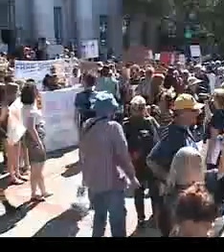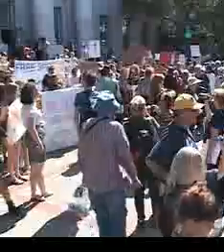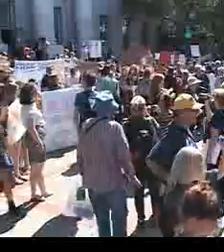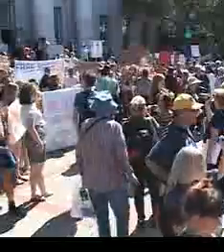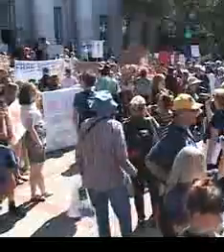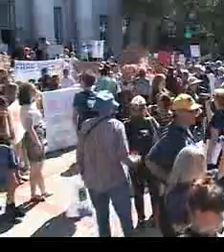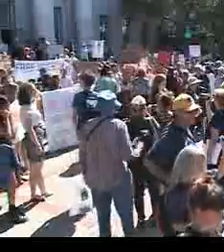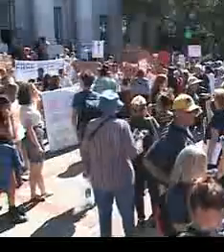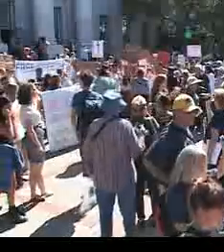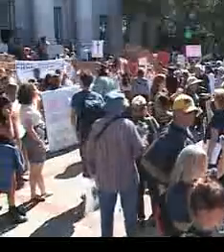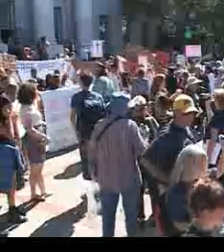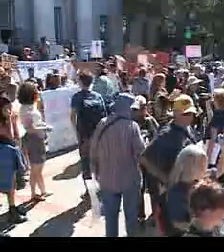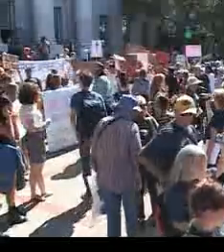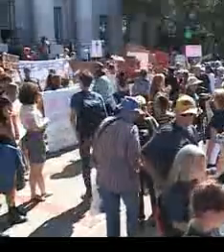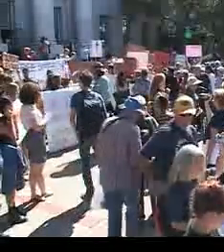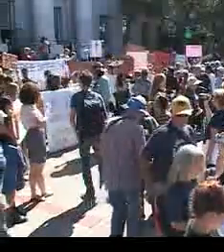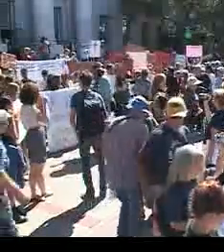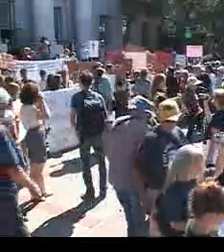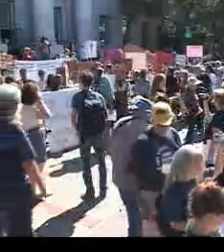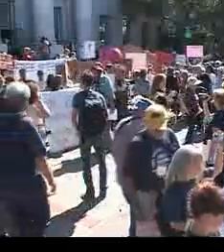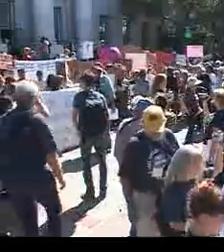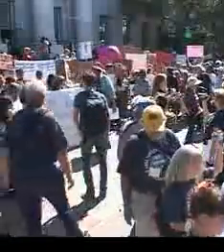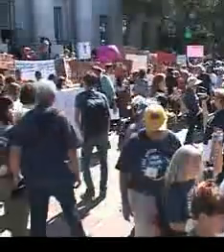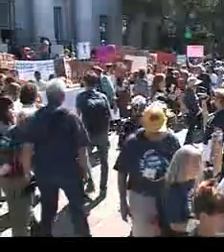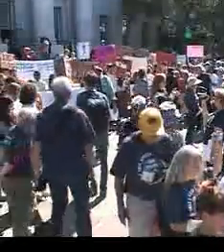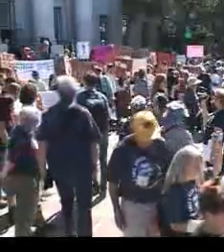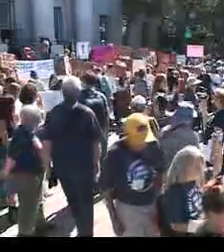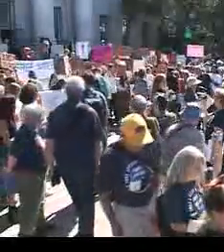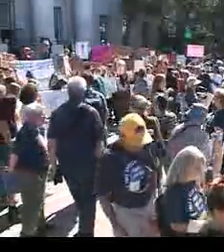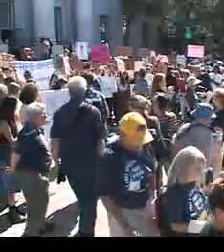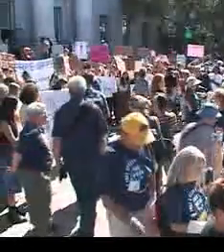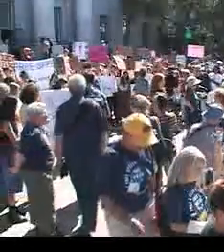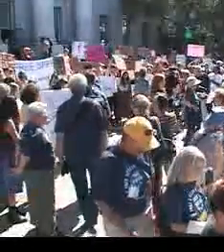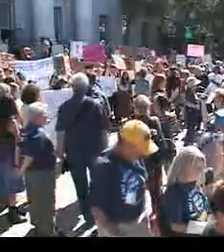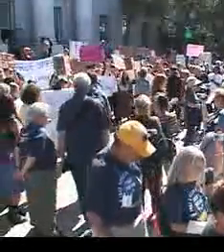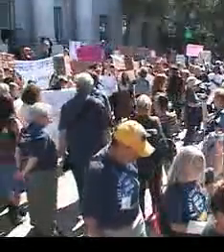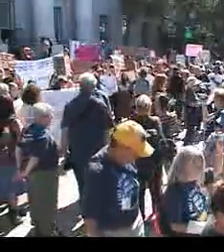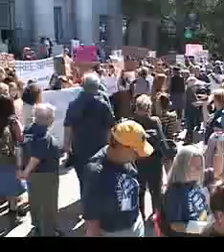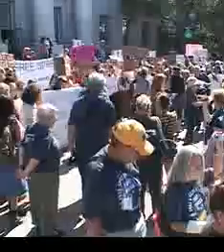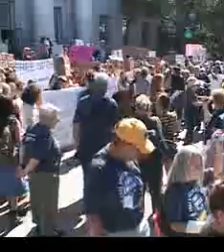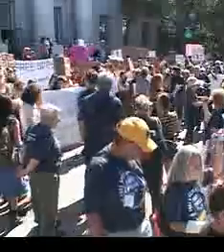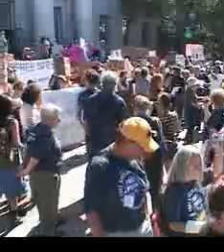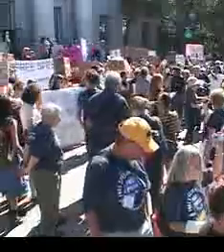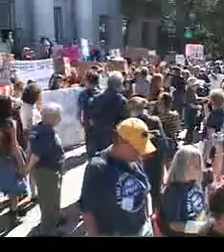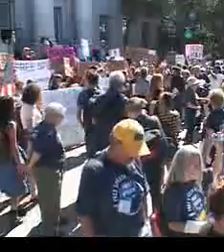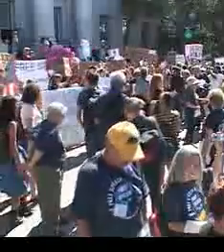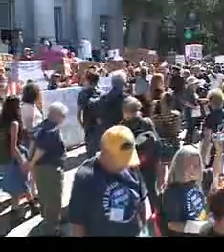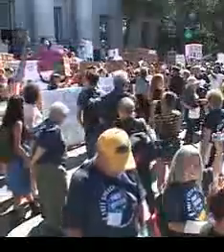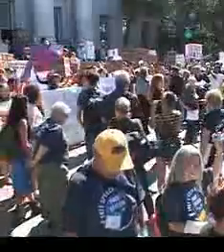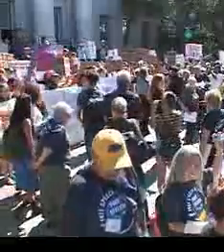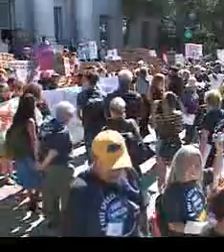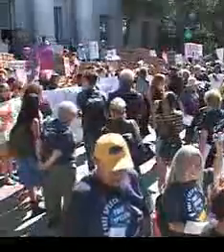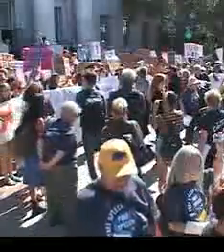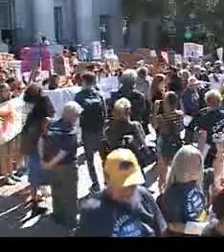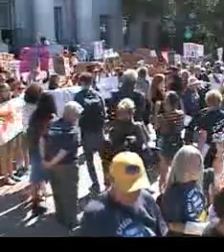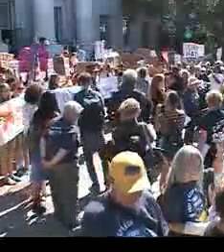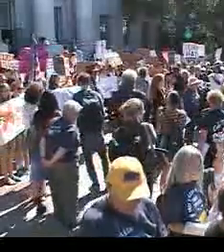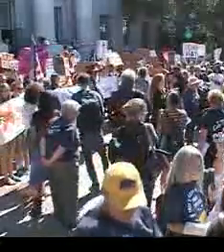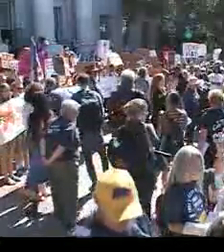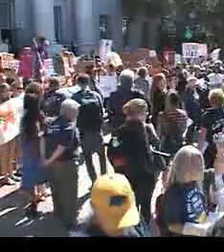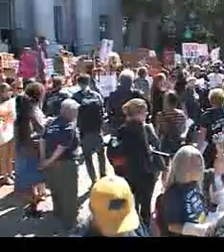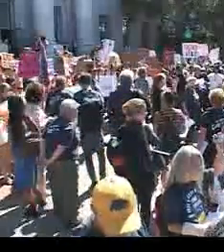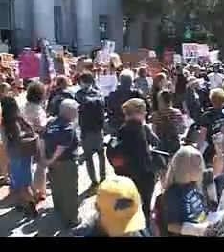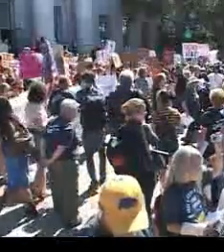will resist any attempt to take it away. I'm going to turn the rally over now for a greeting to